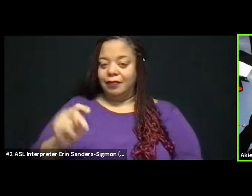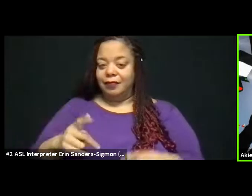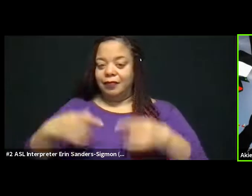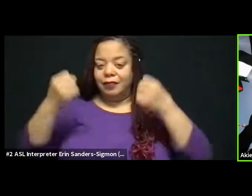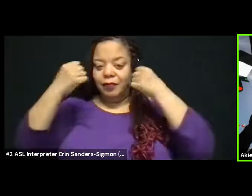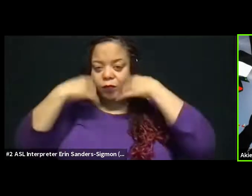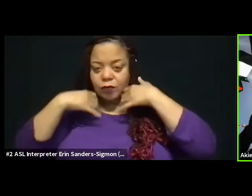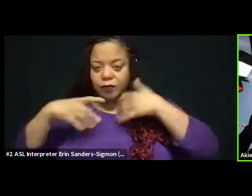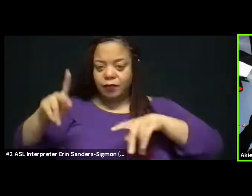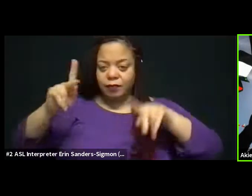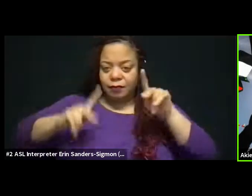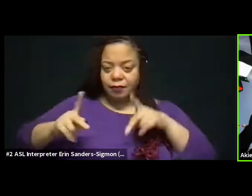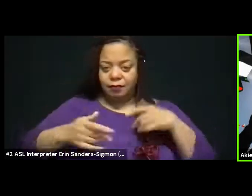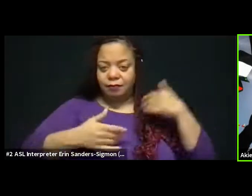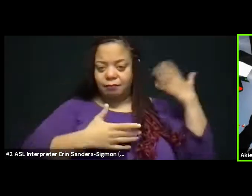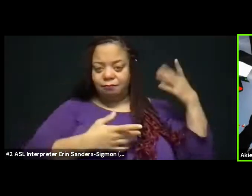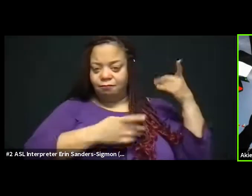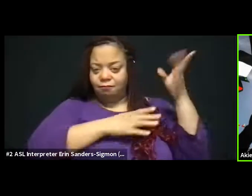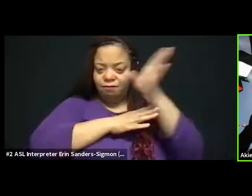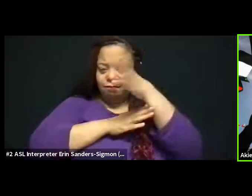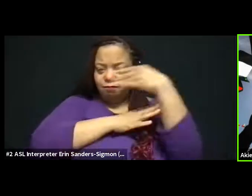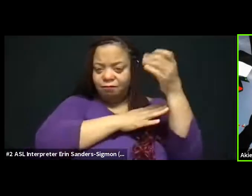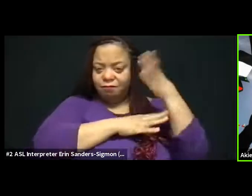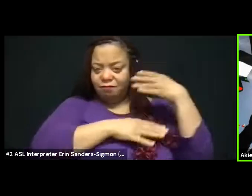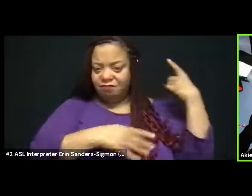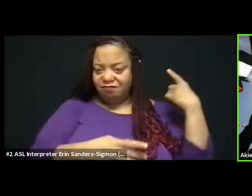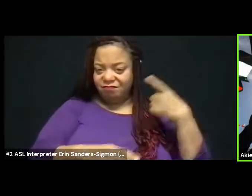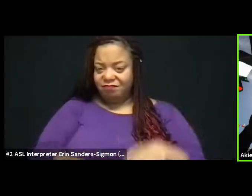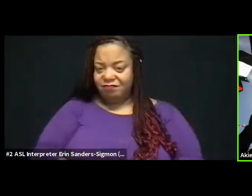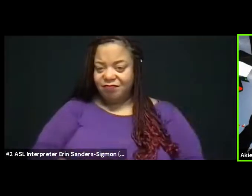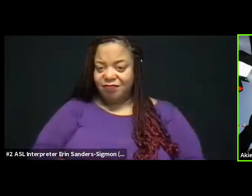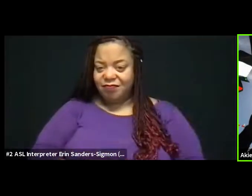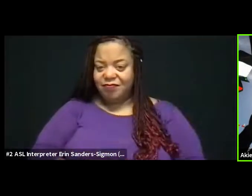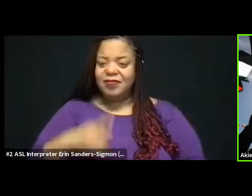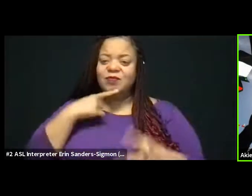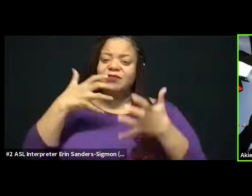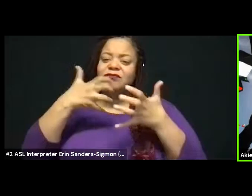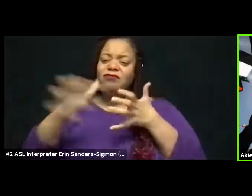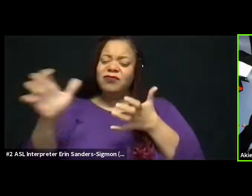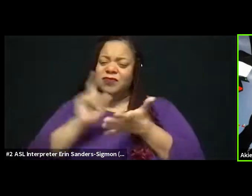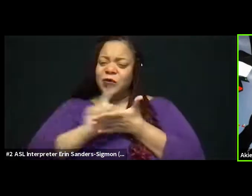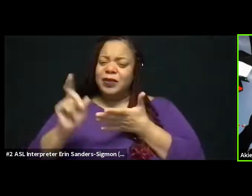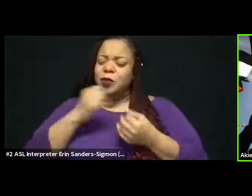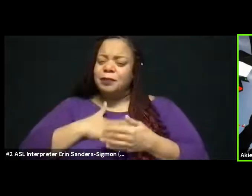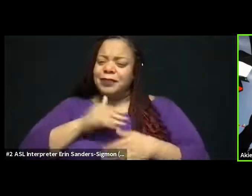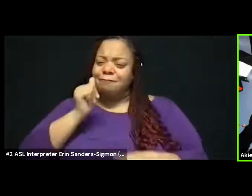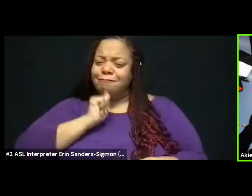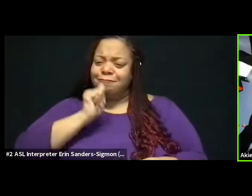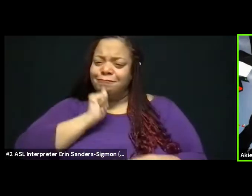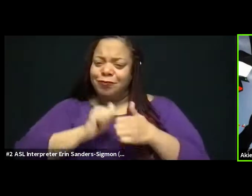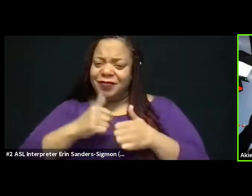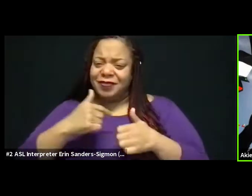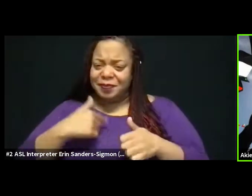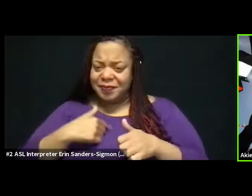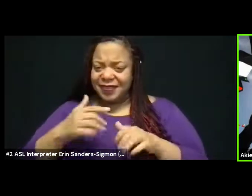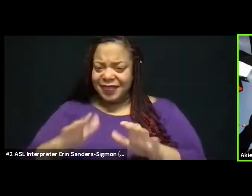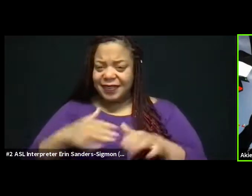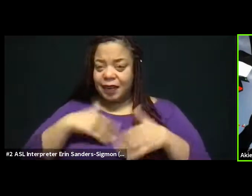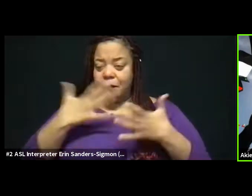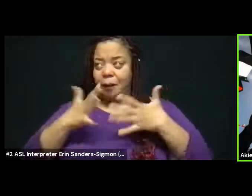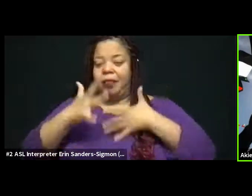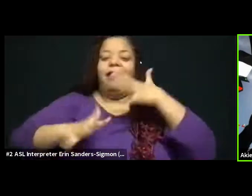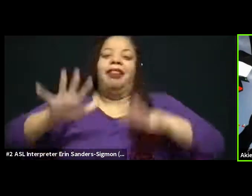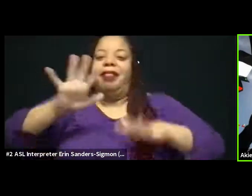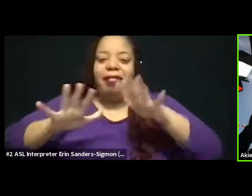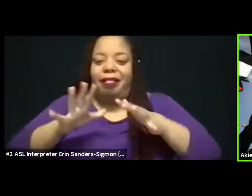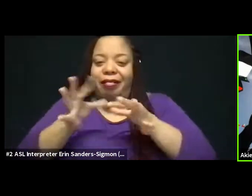me. It's been a rough week, so please bear with me if I stumble over my words. So